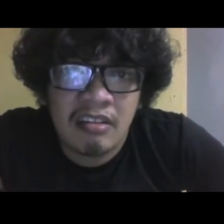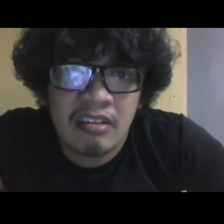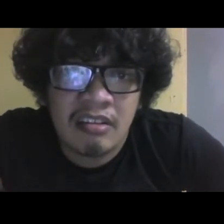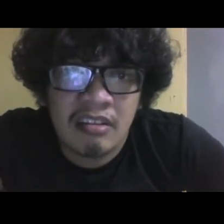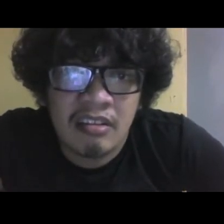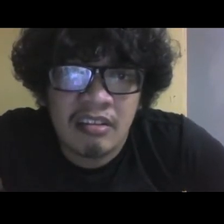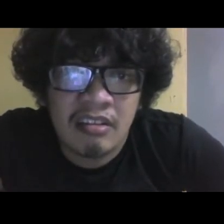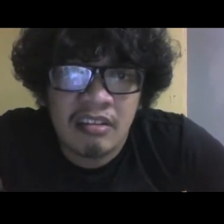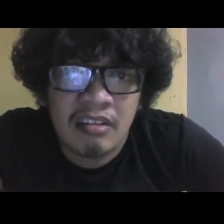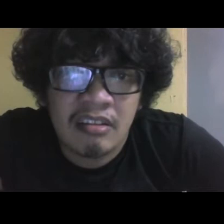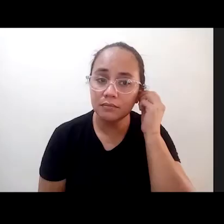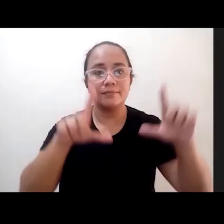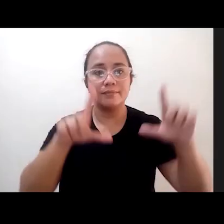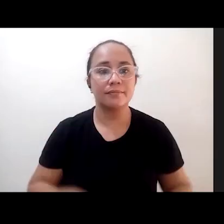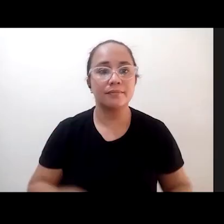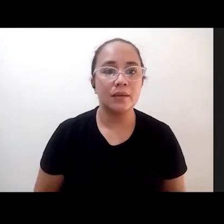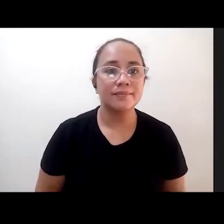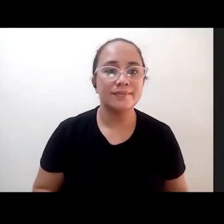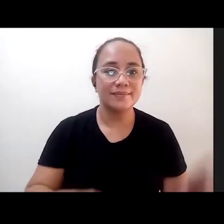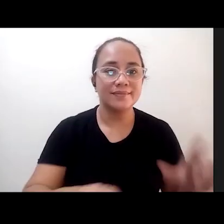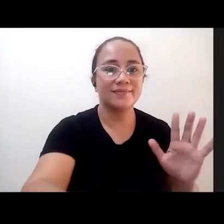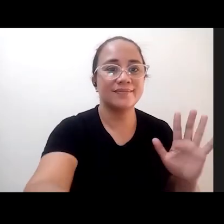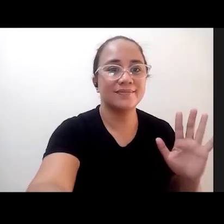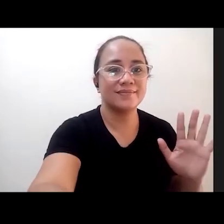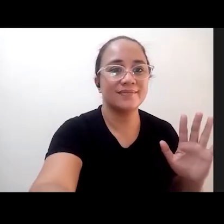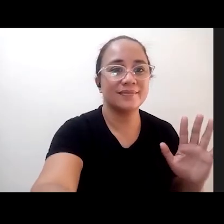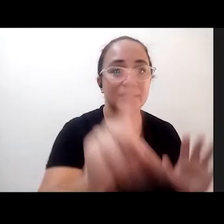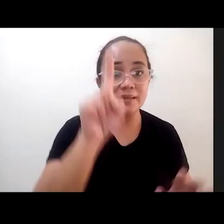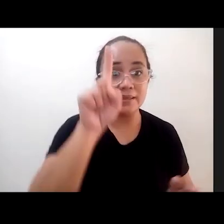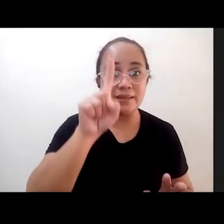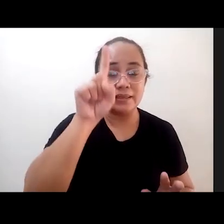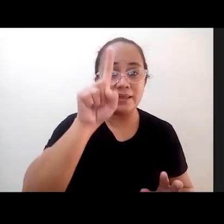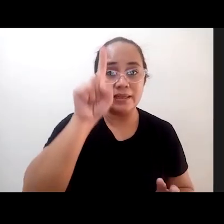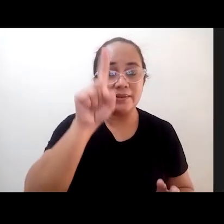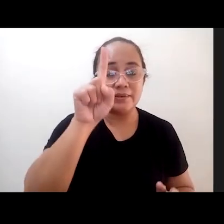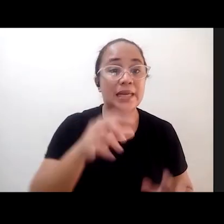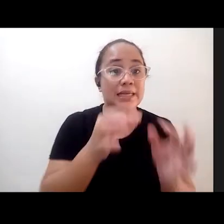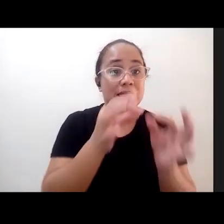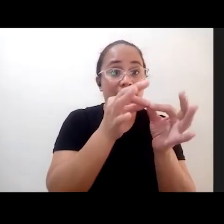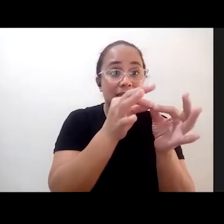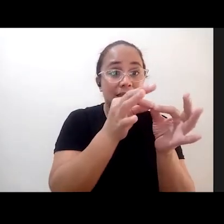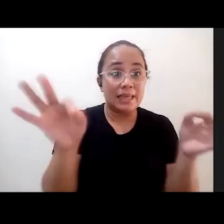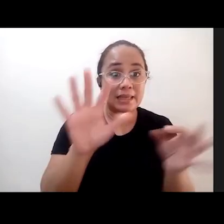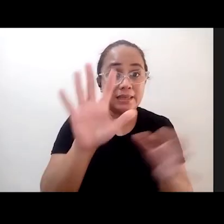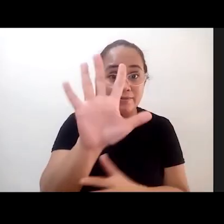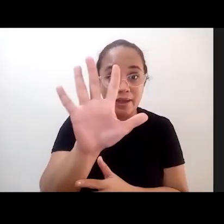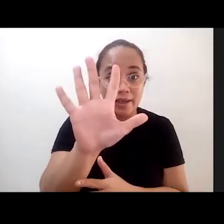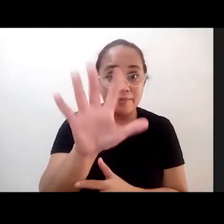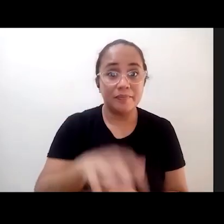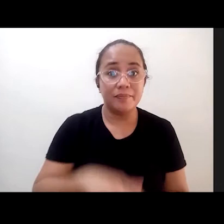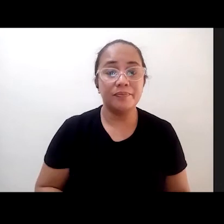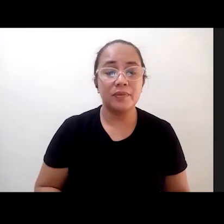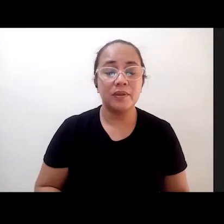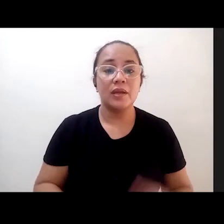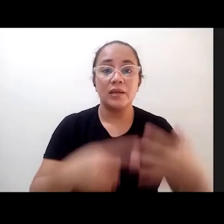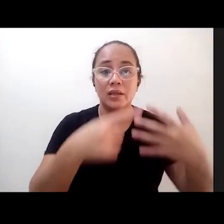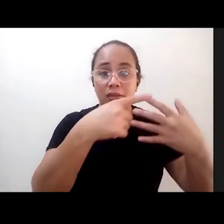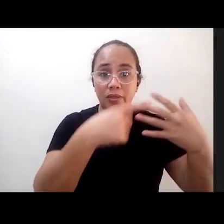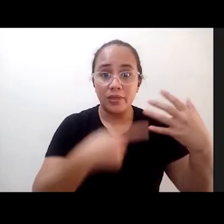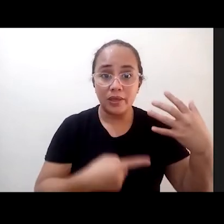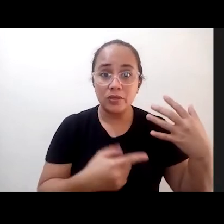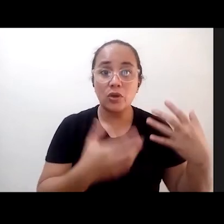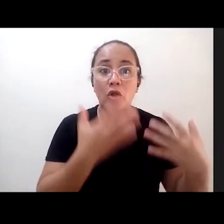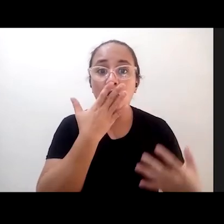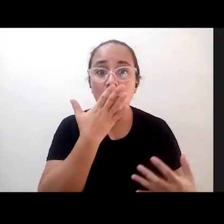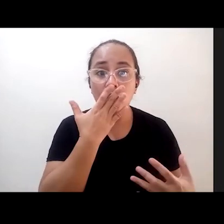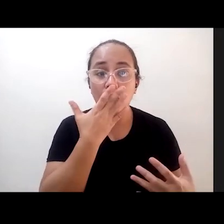moment. okay, Remember? go back up. So sentence 5 would be these colors, how